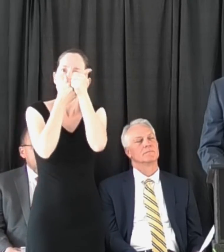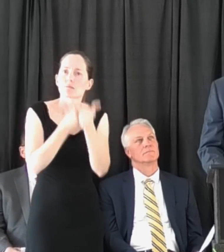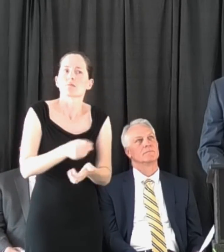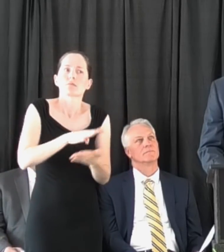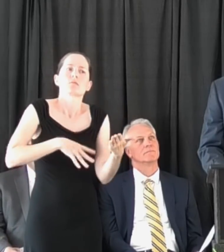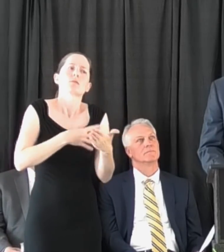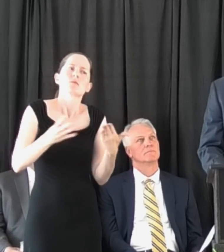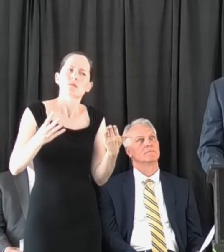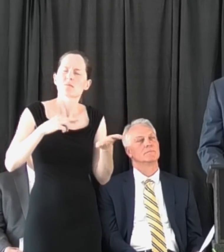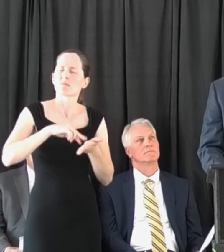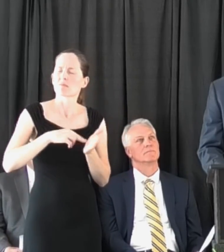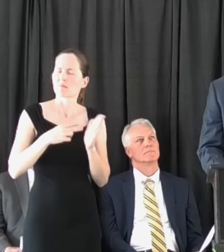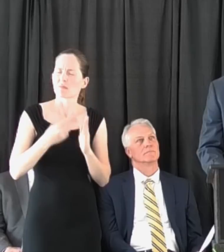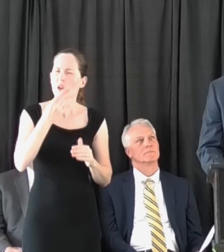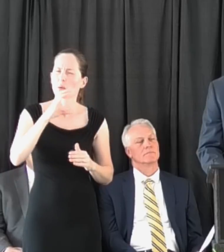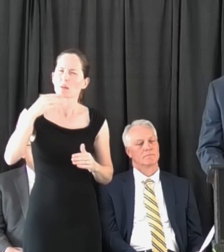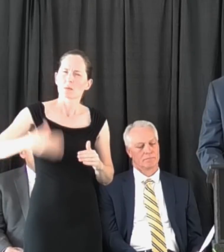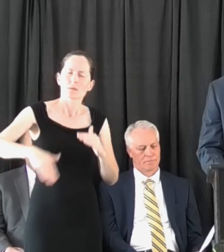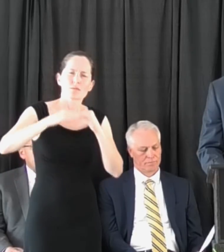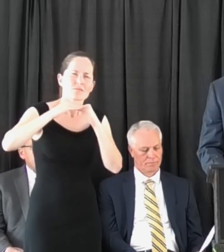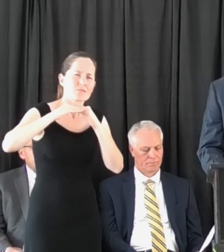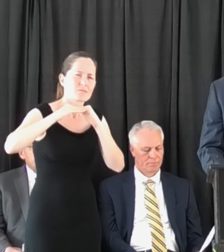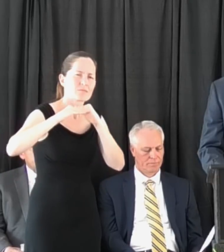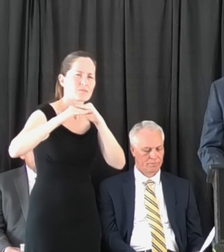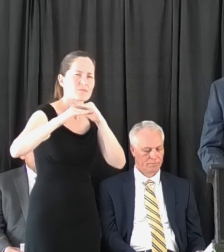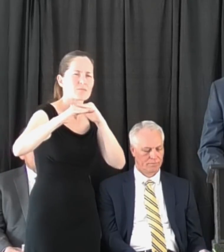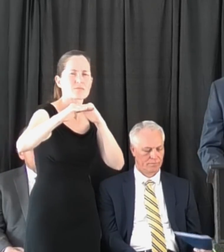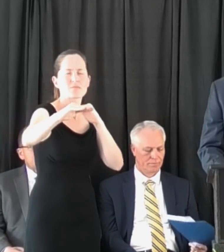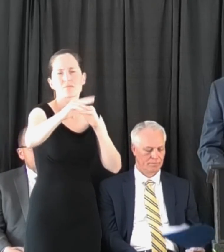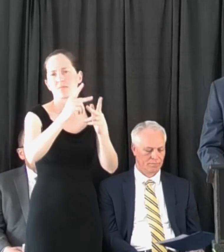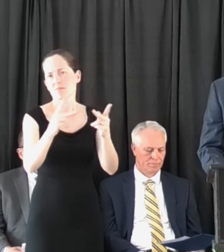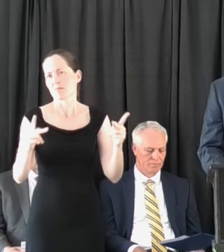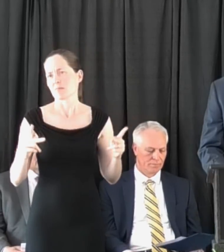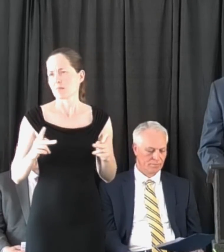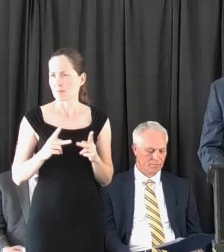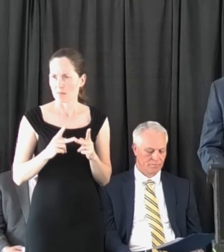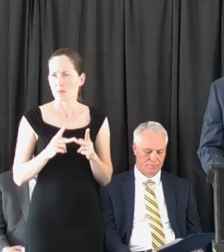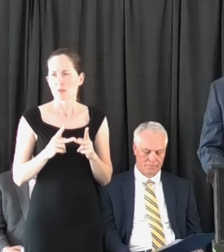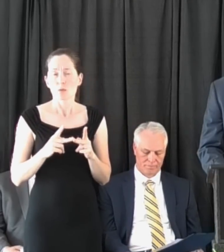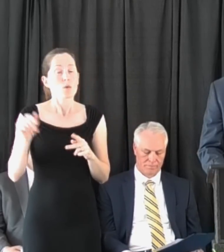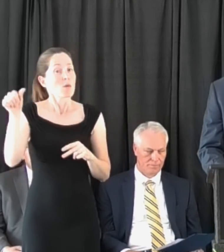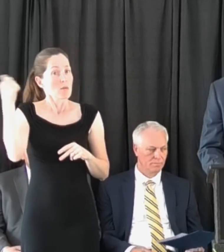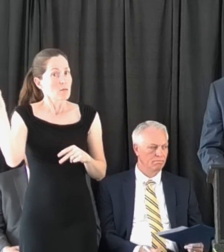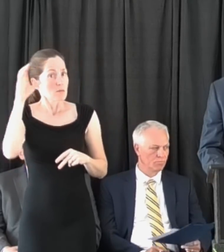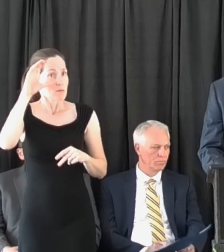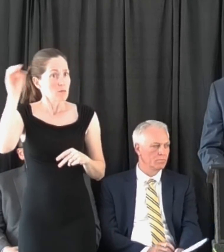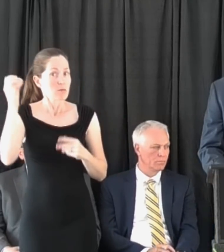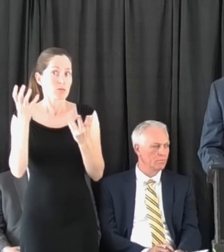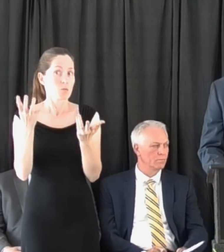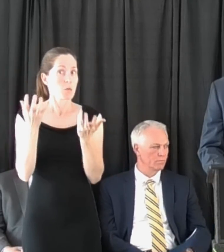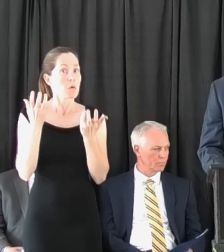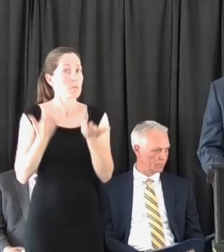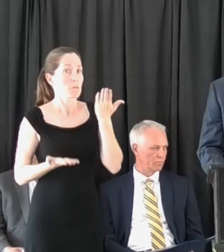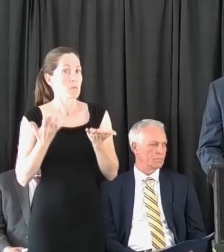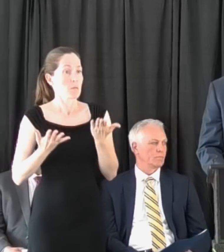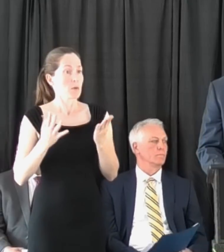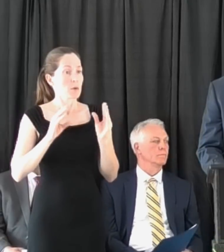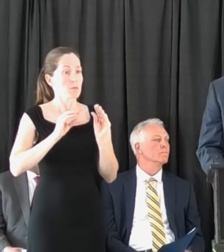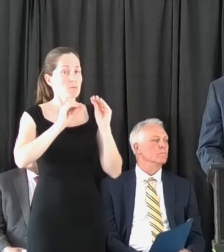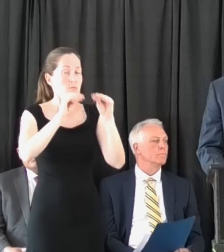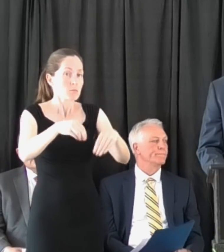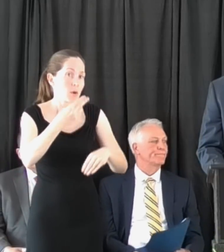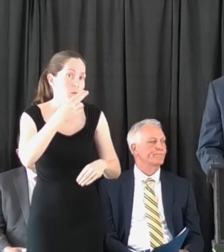stability of Howard County. A strong signal to private companies that want to do work with or in Howard County or locate their businesses